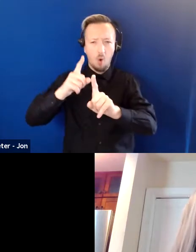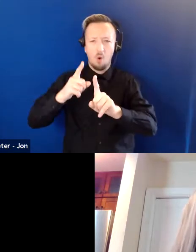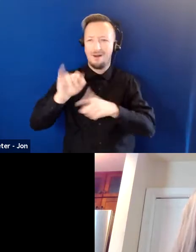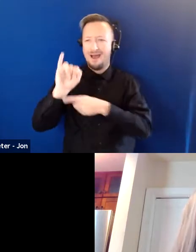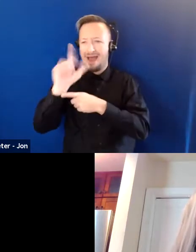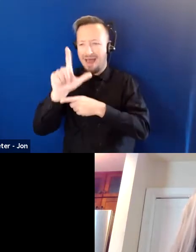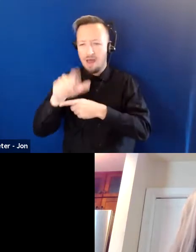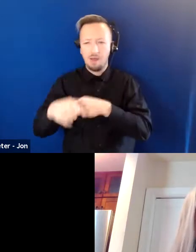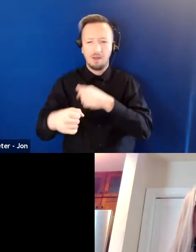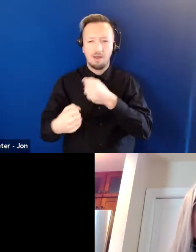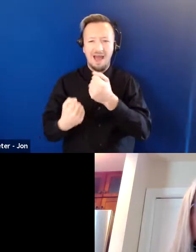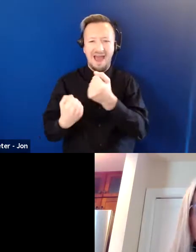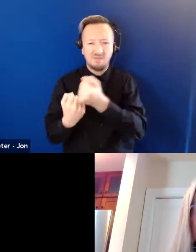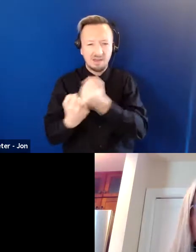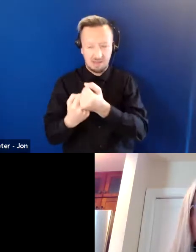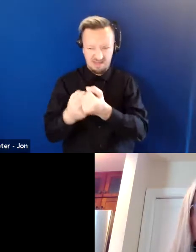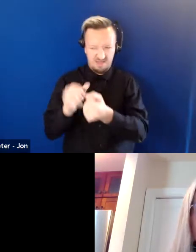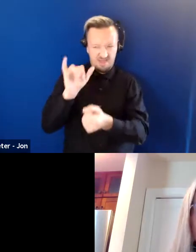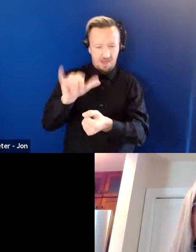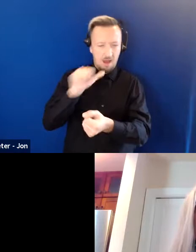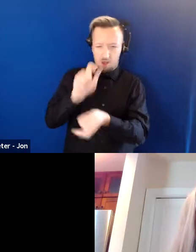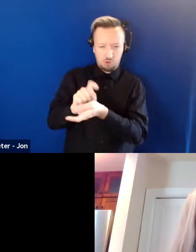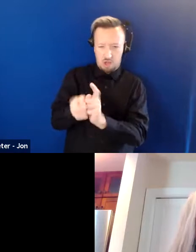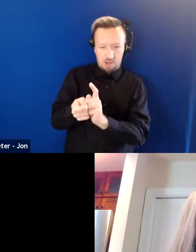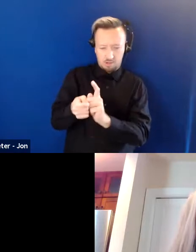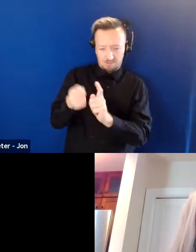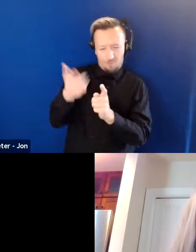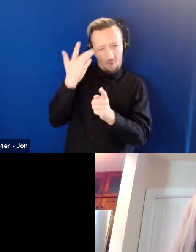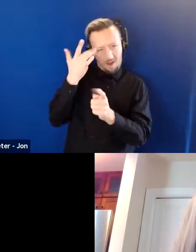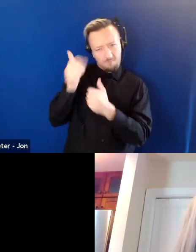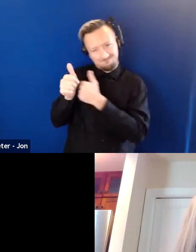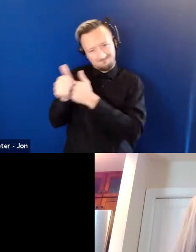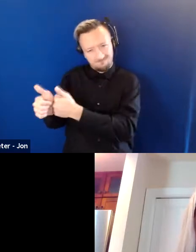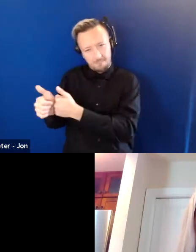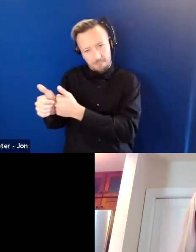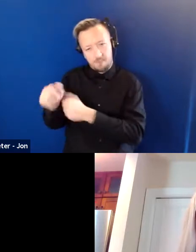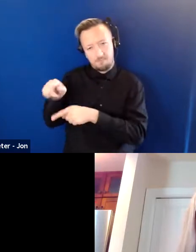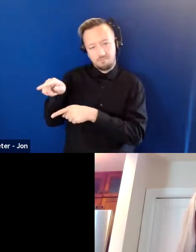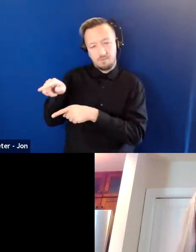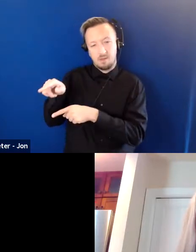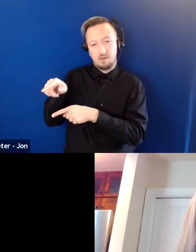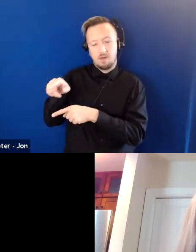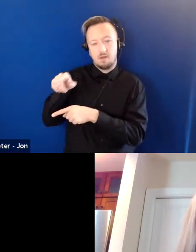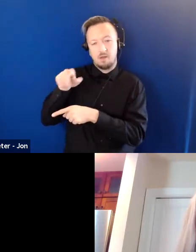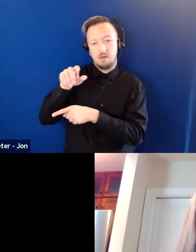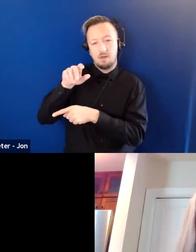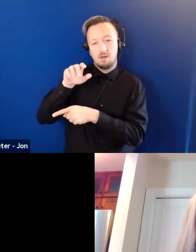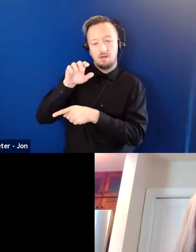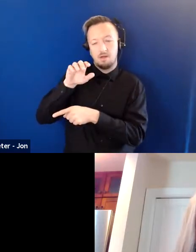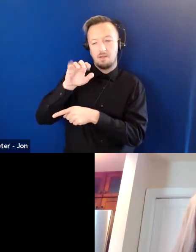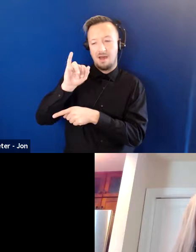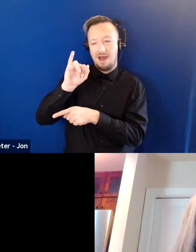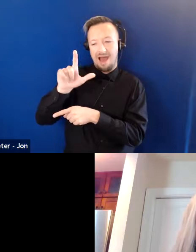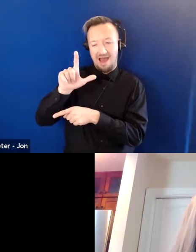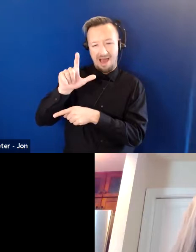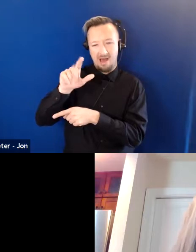to necessarily change because it comes out of the Rehab Act and a movement, but we can update that